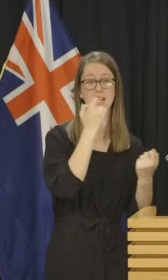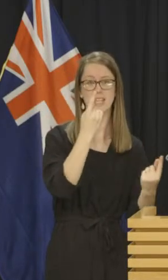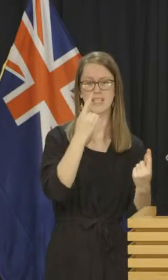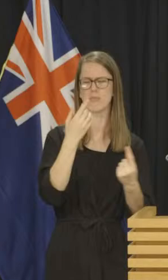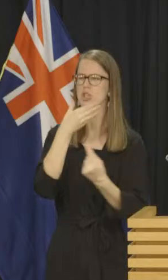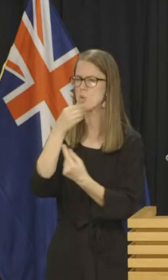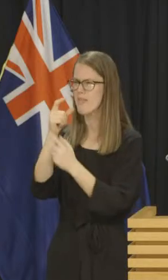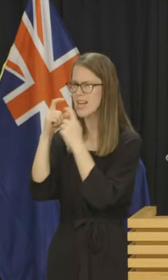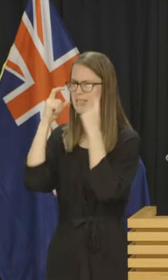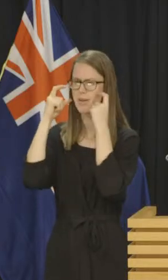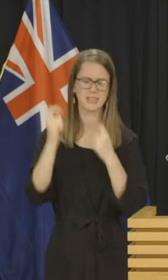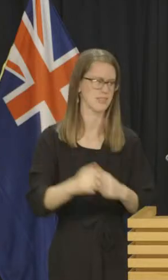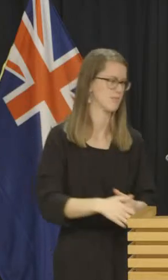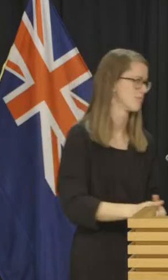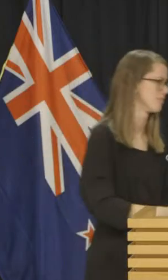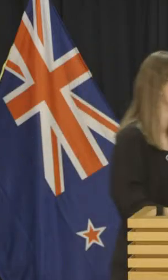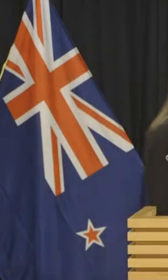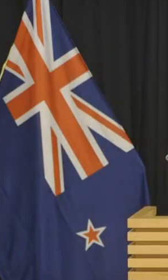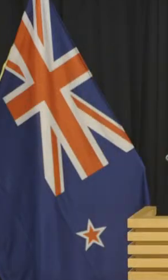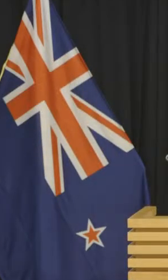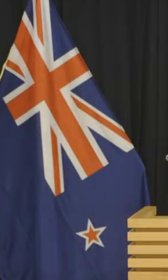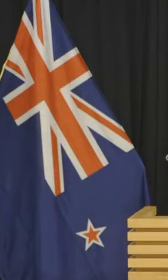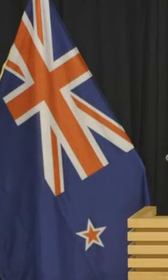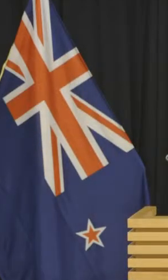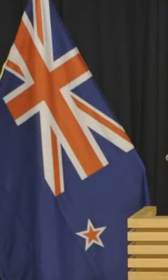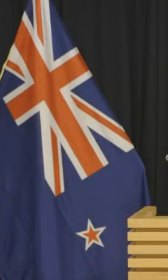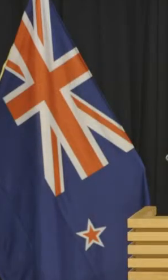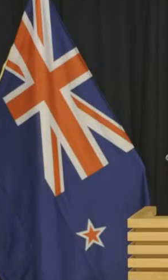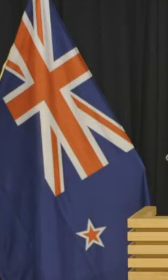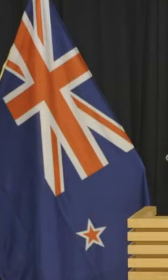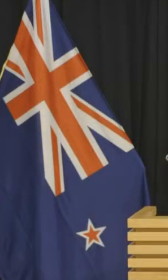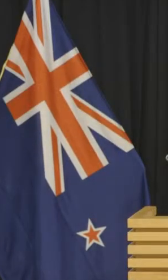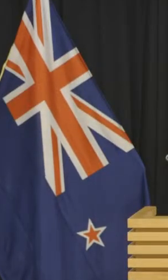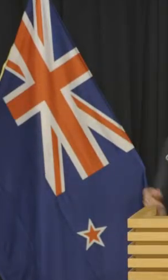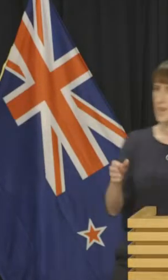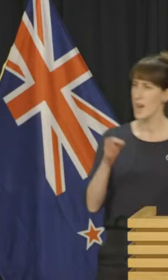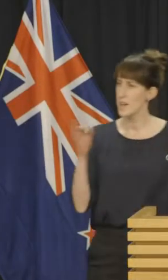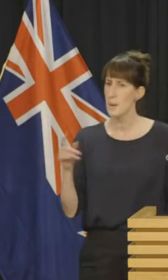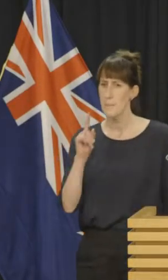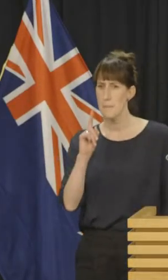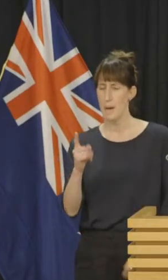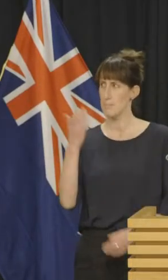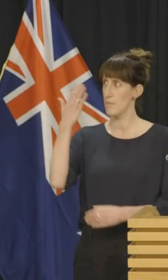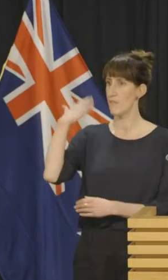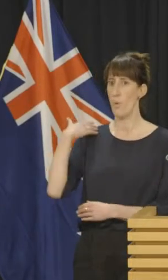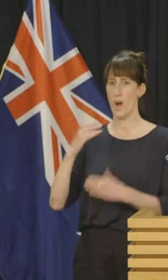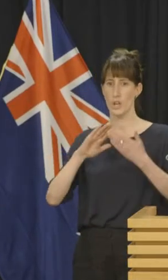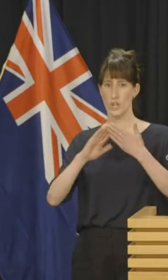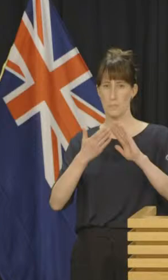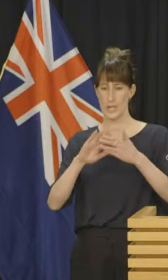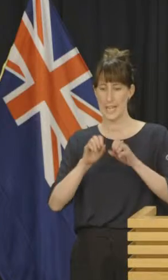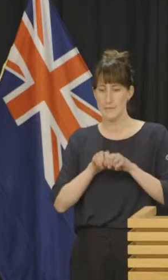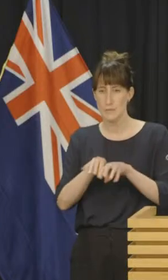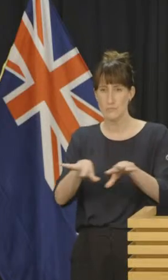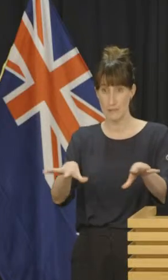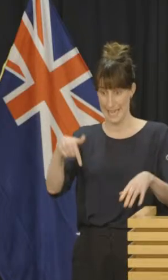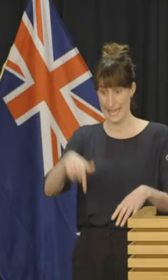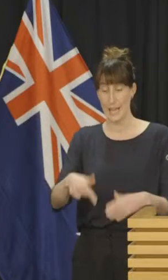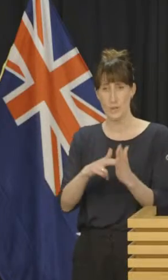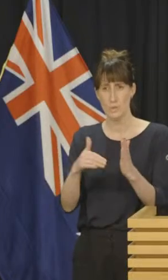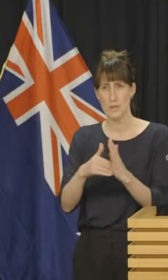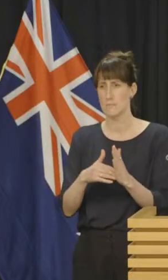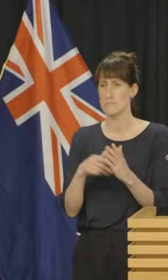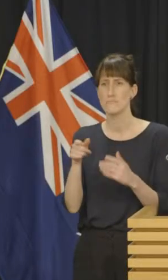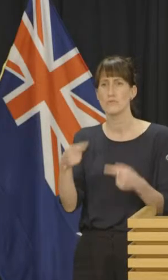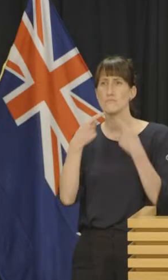a bit strange though that, you know, when we did have it spreading in the community, the advice was not to bother with masks, and now that we have eliminated it, now saying, hey,